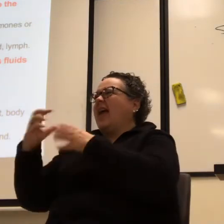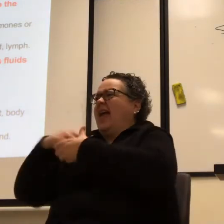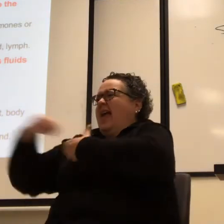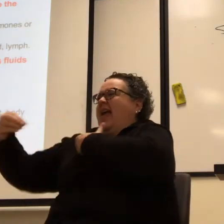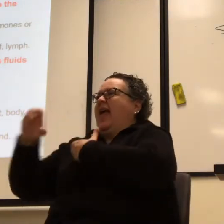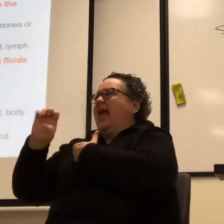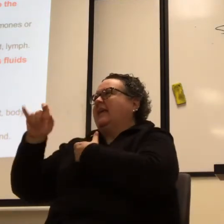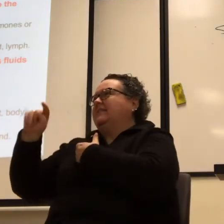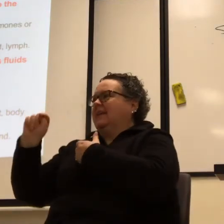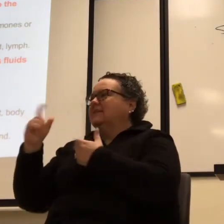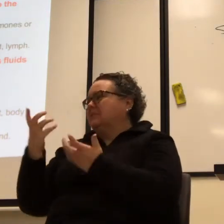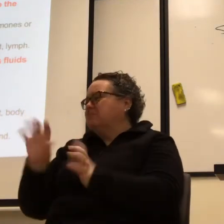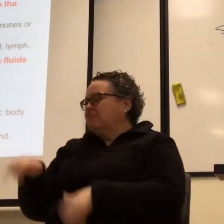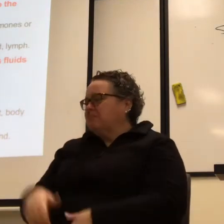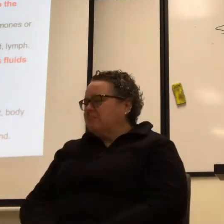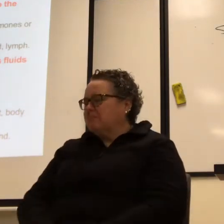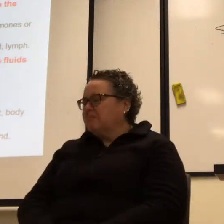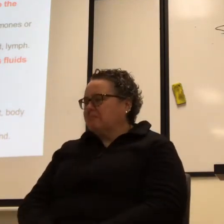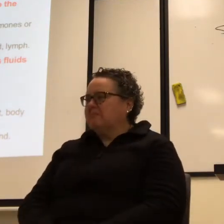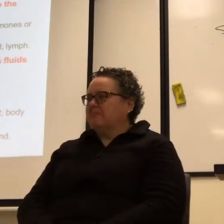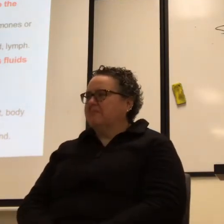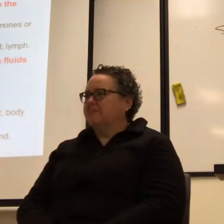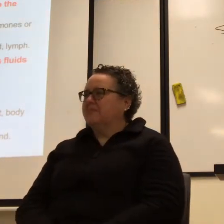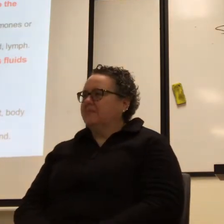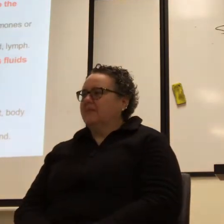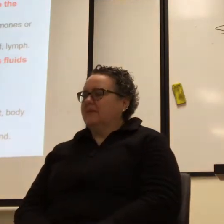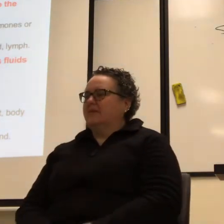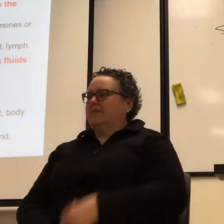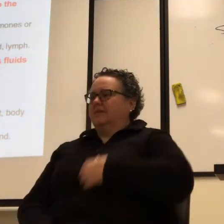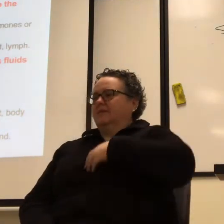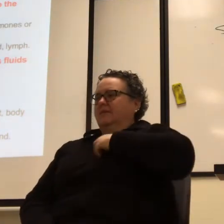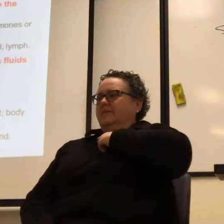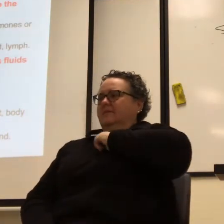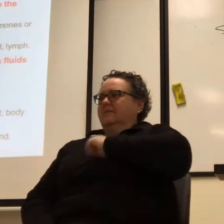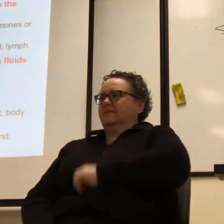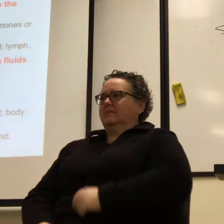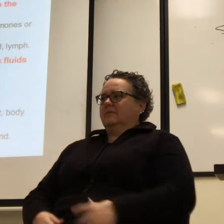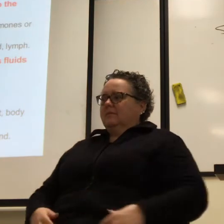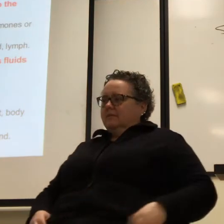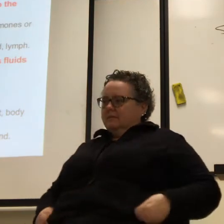So serous or mucus externally.